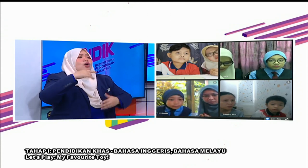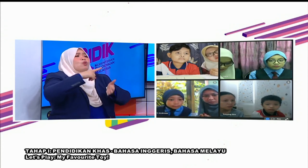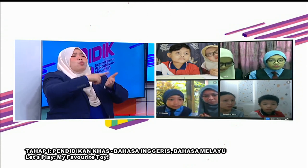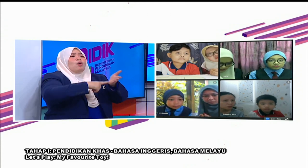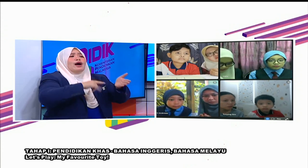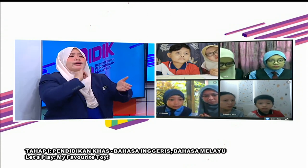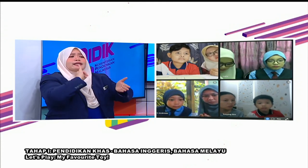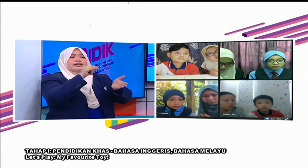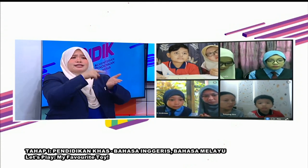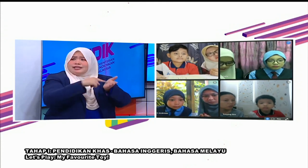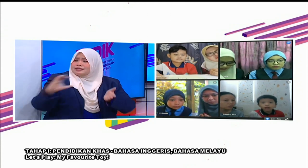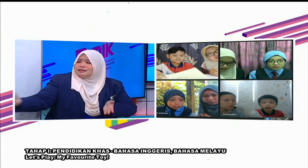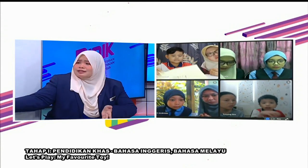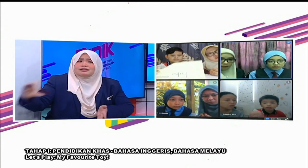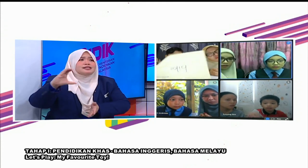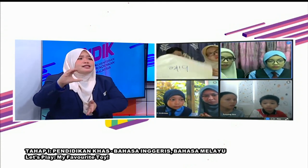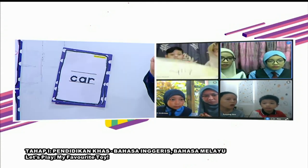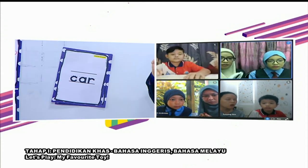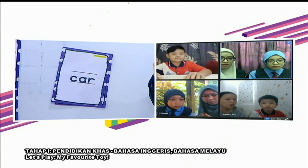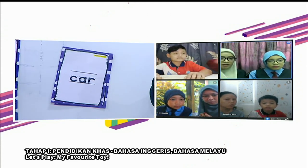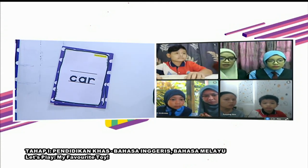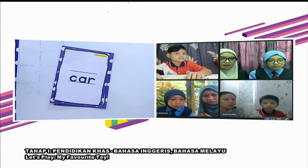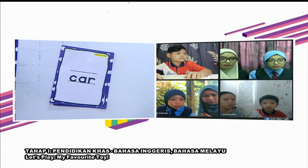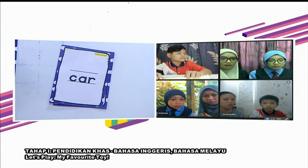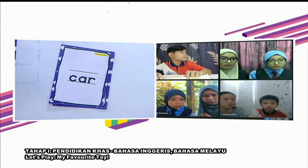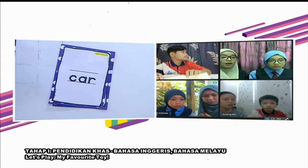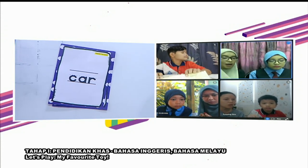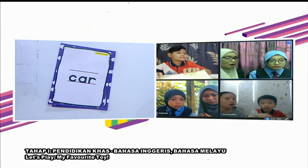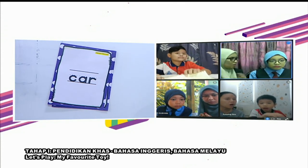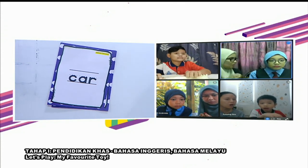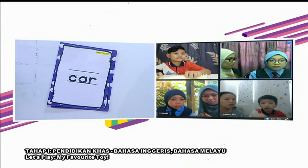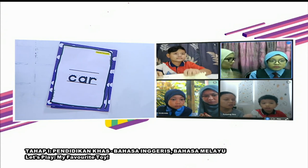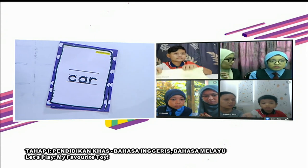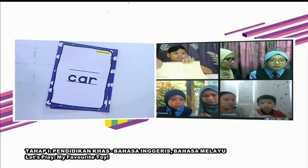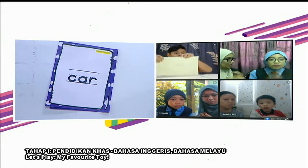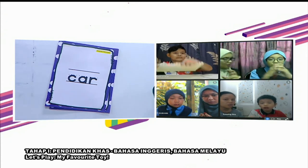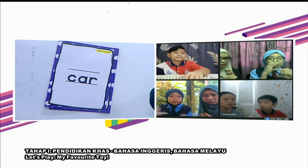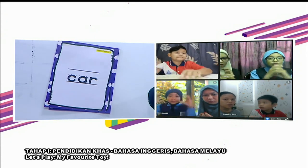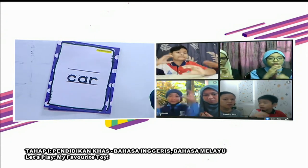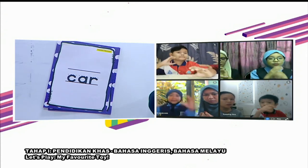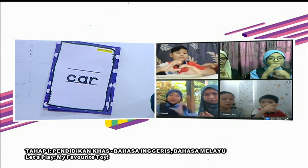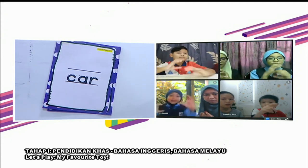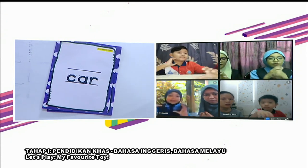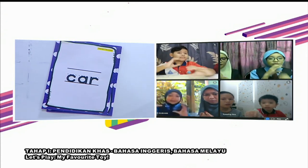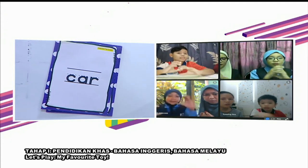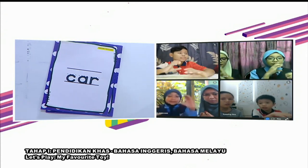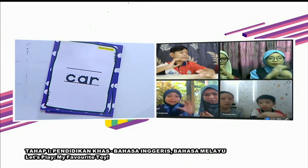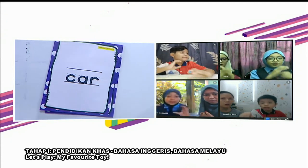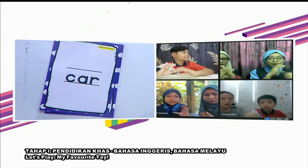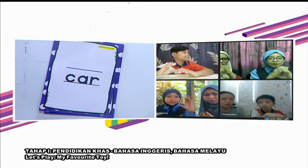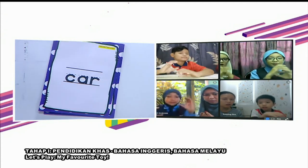C-A-R. What is it? C-A-R. What is the sign?